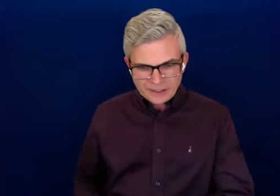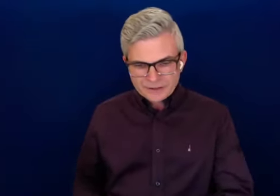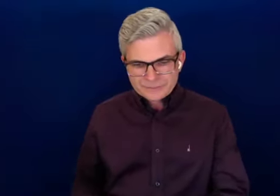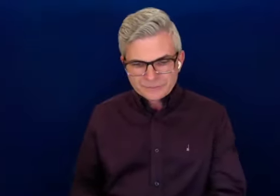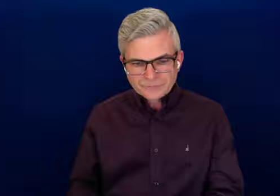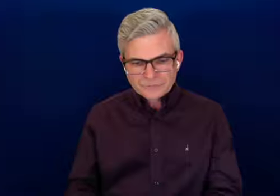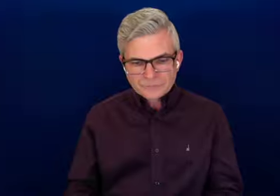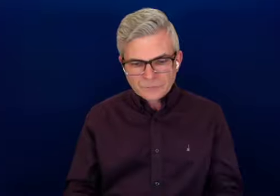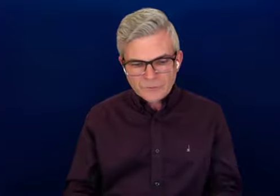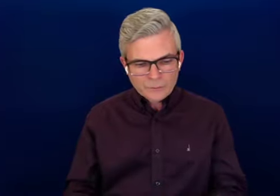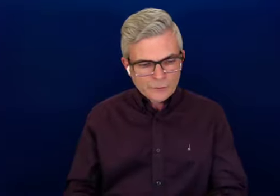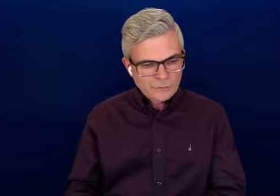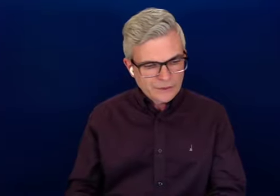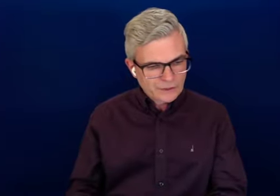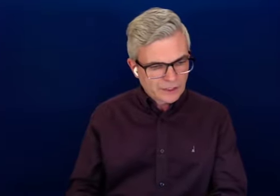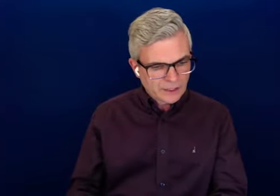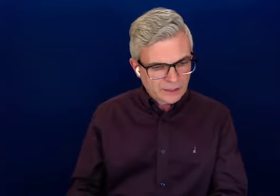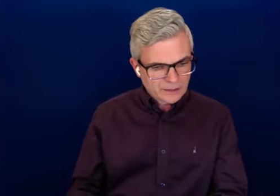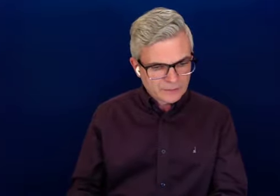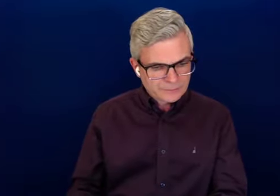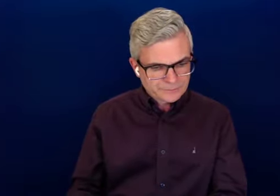Okay, moving along.